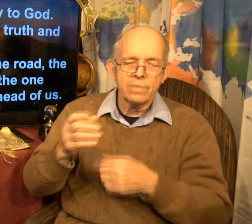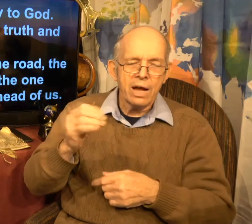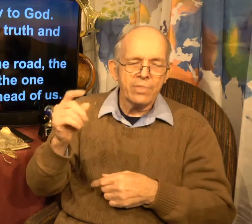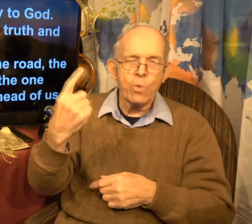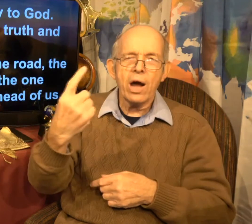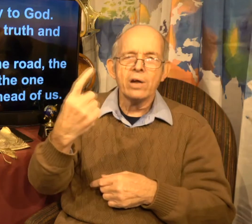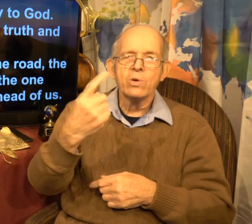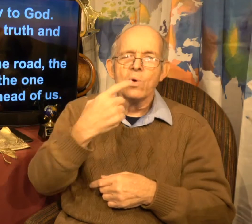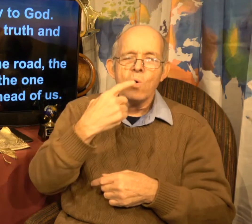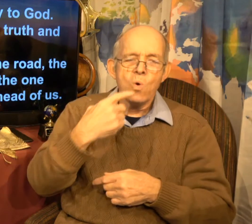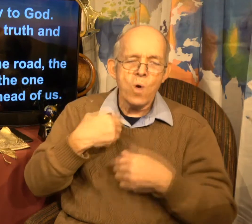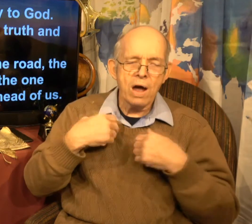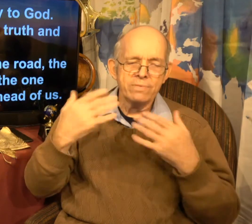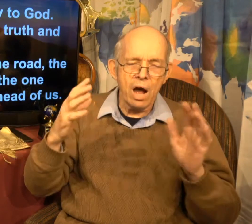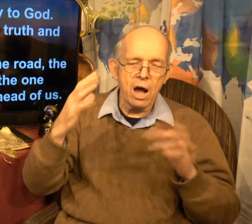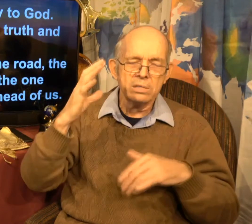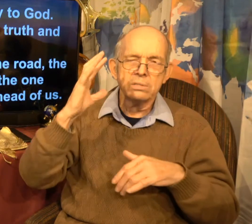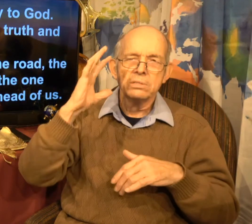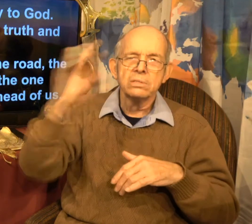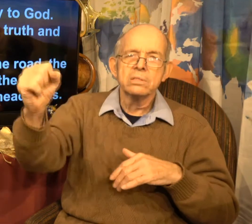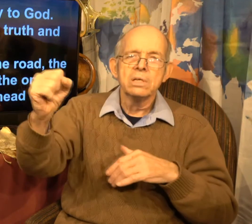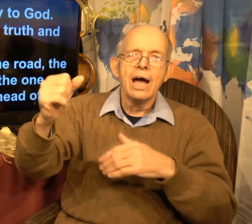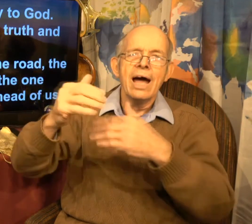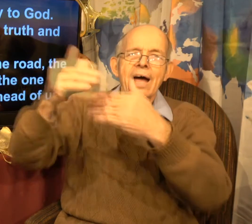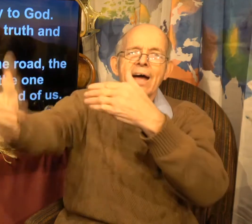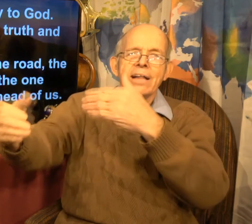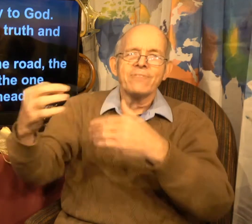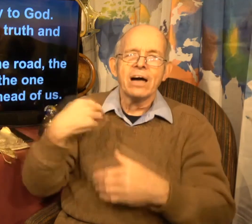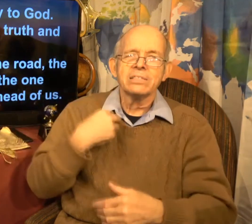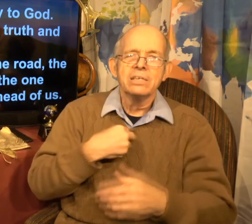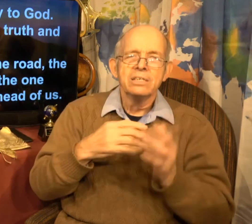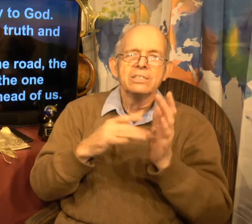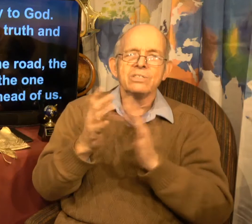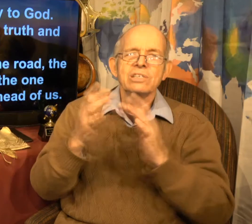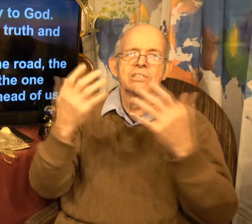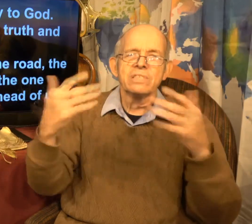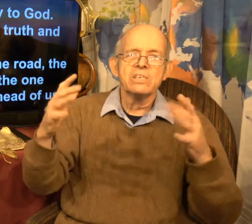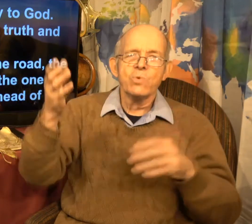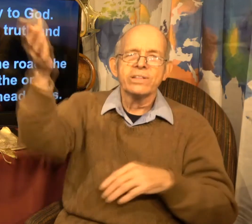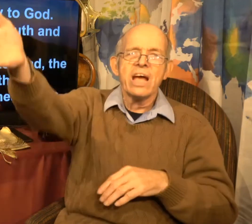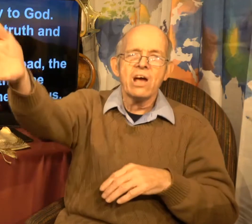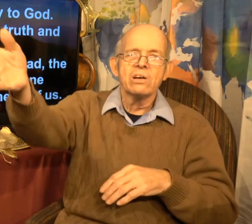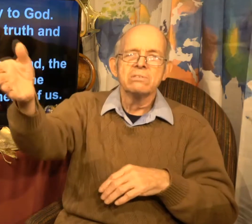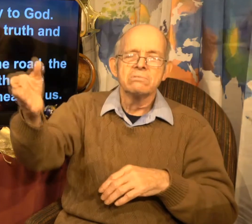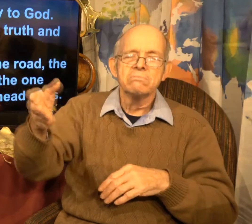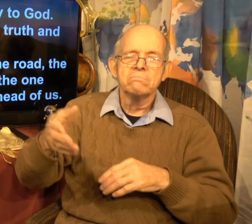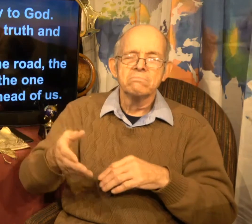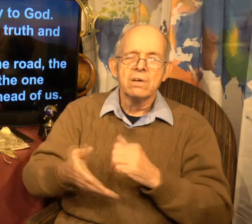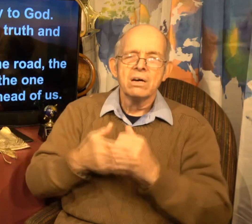And the one who have gone ahead of us, Jesus was there. Up